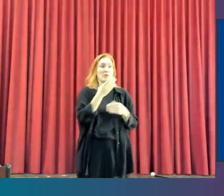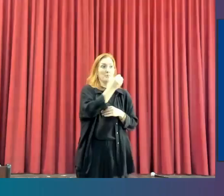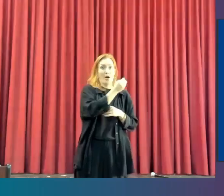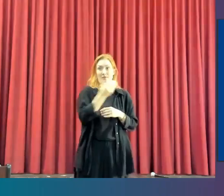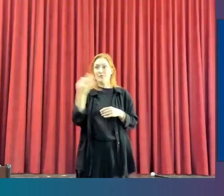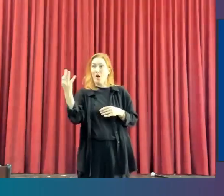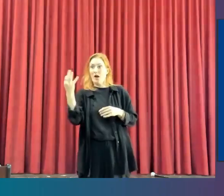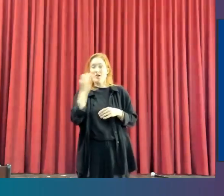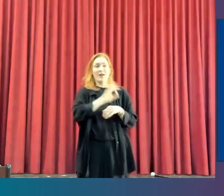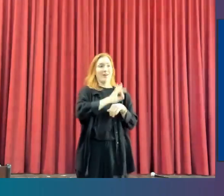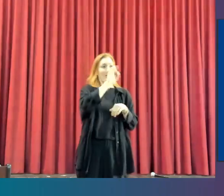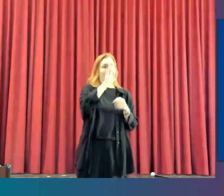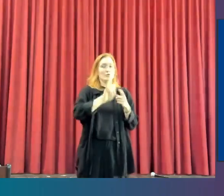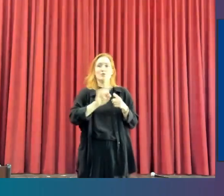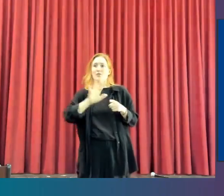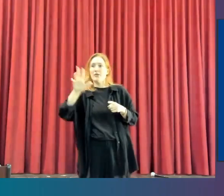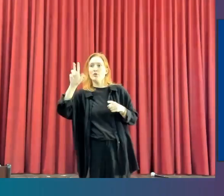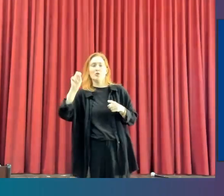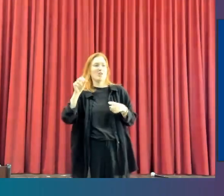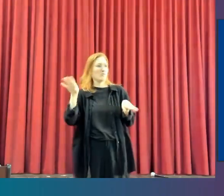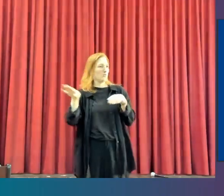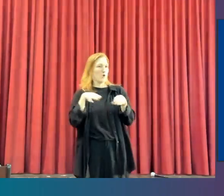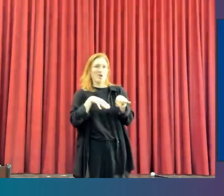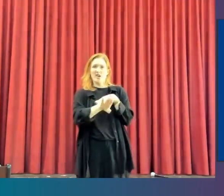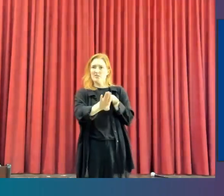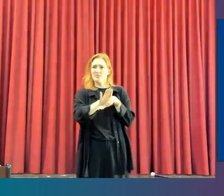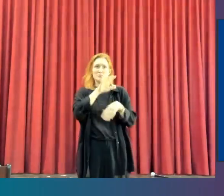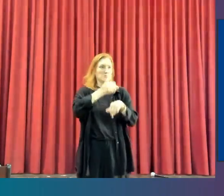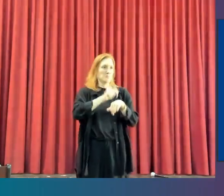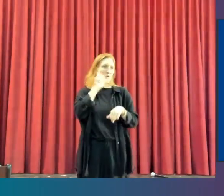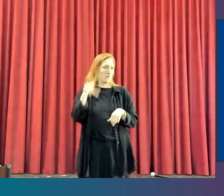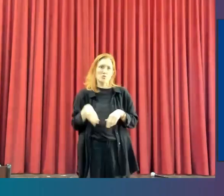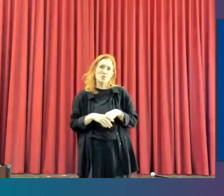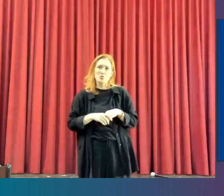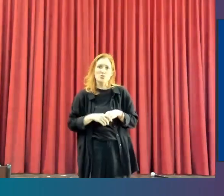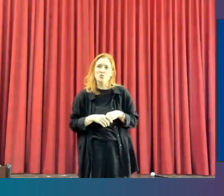to 5 p.m. for walk-ins.